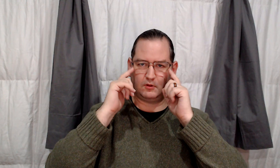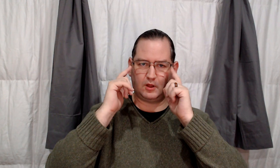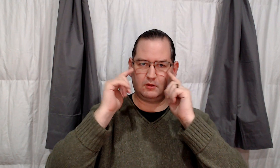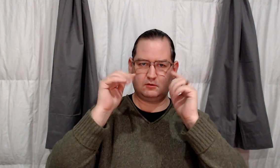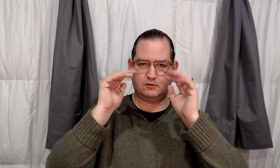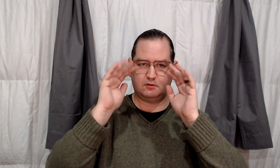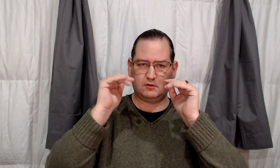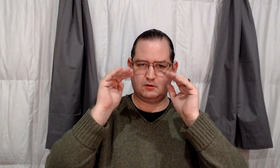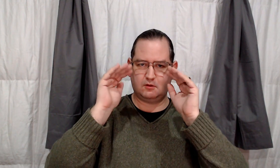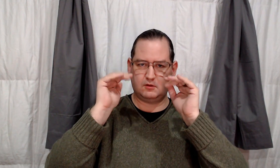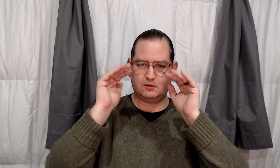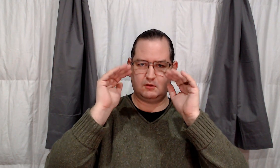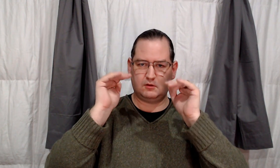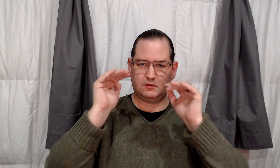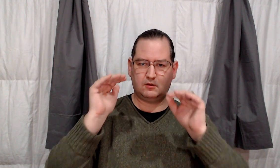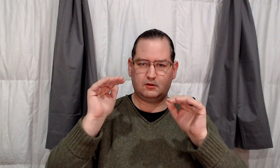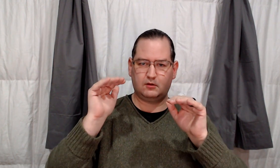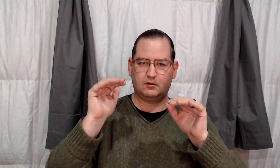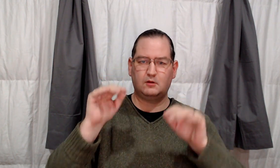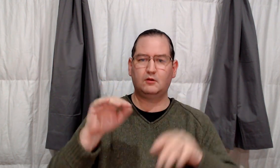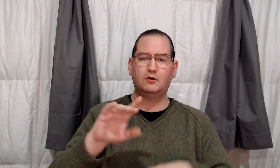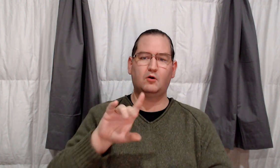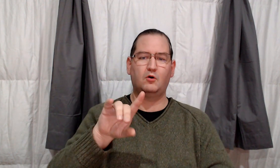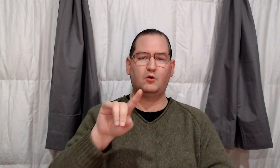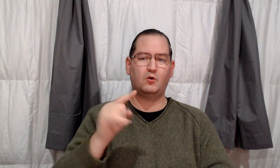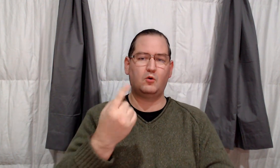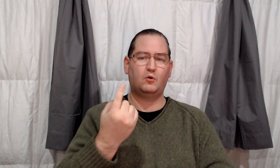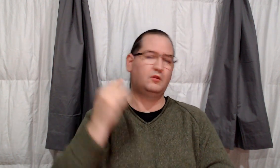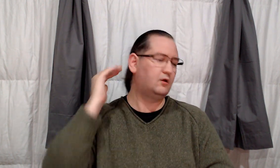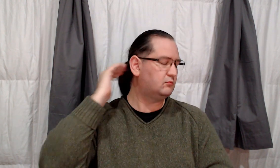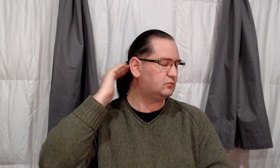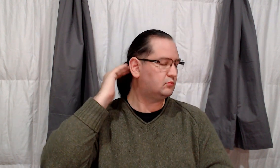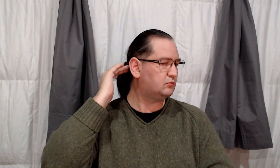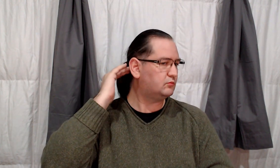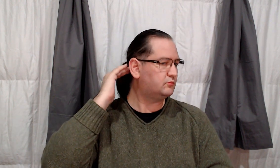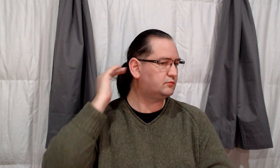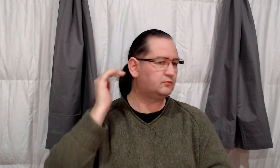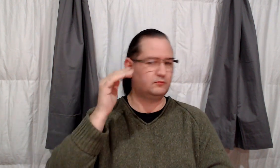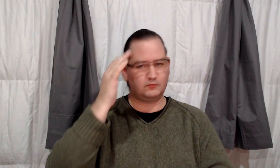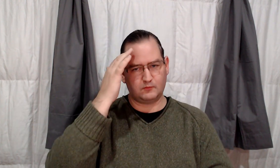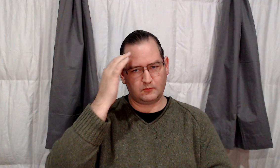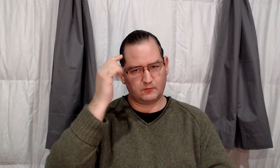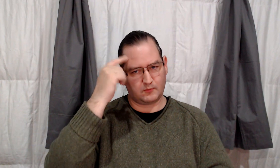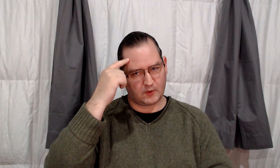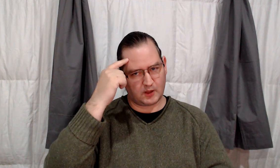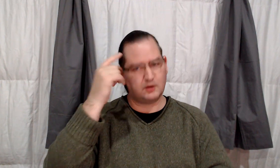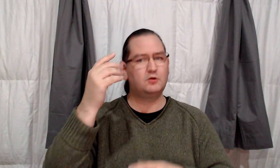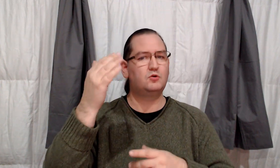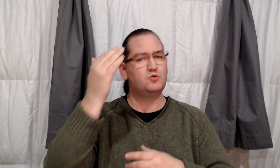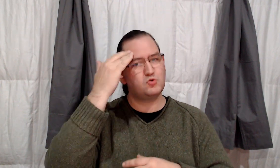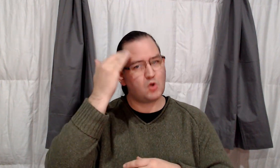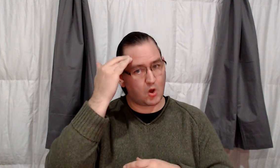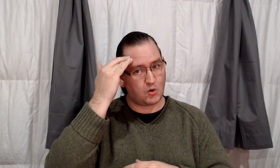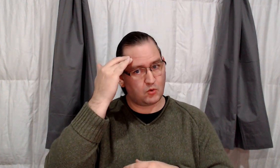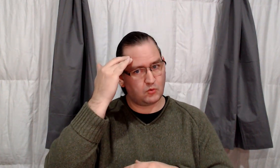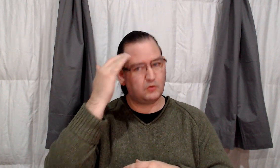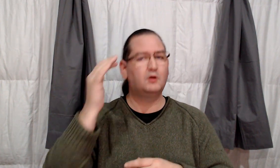Only the unconscious mind knows which it will use as a yes and no signal. Because